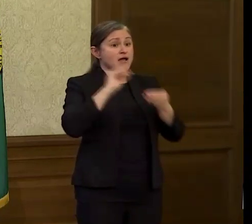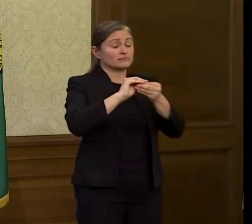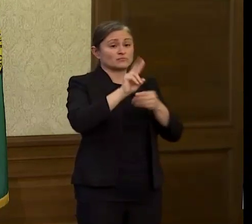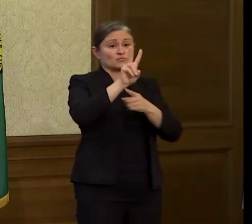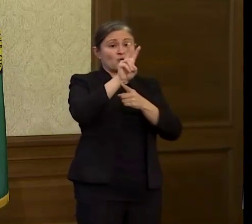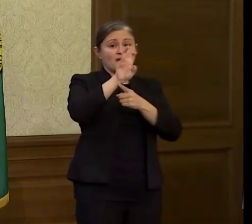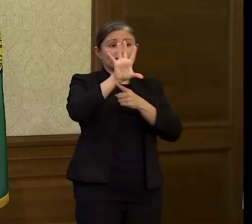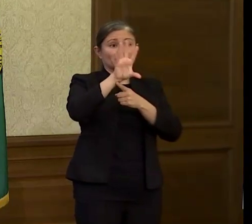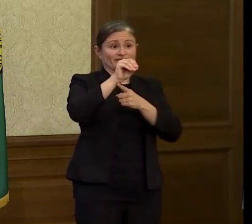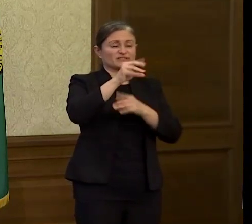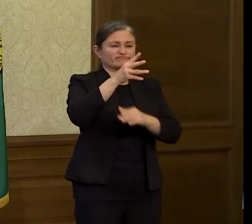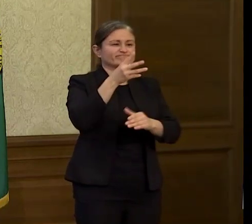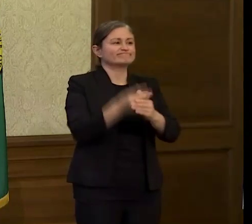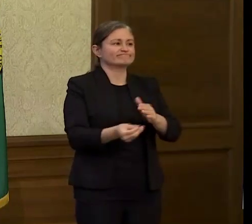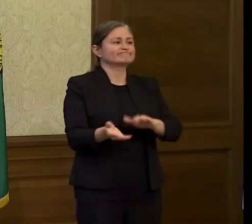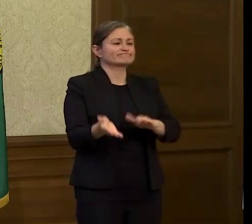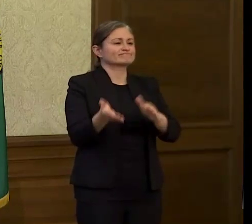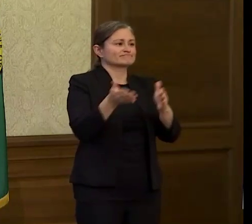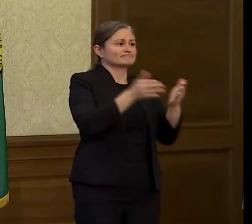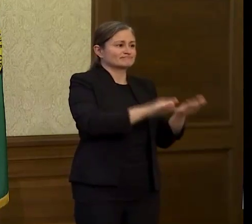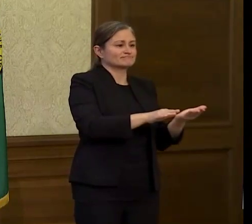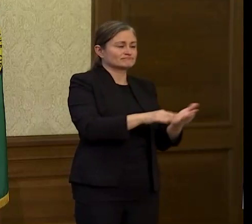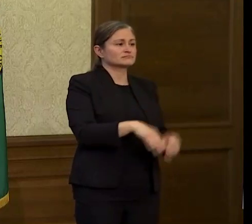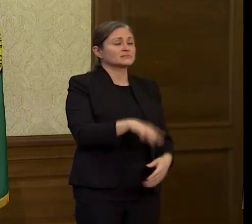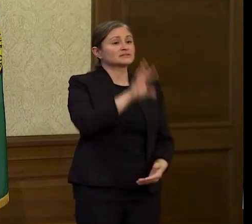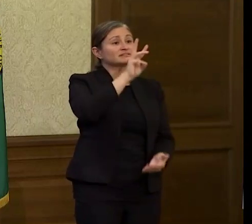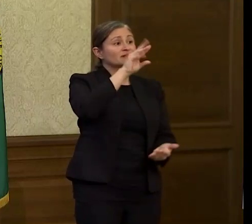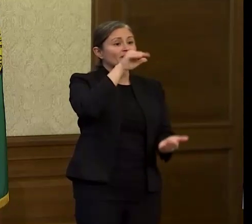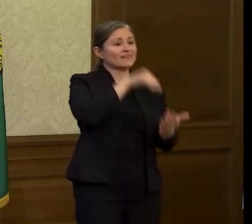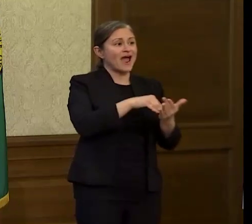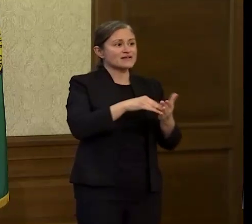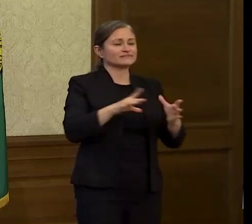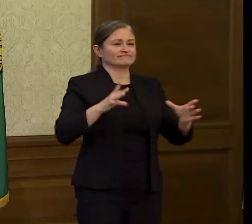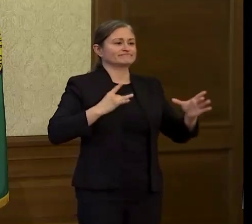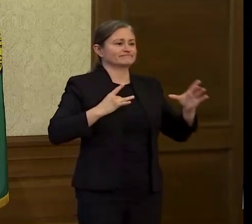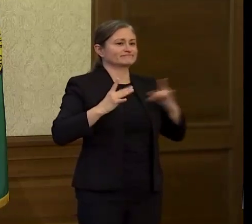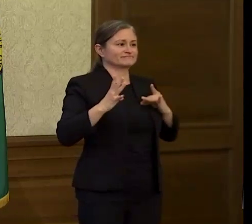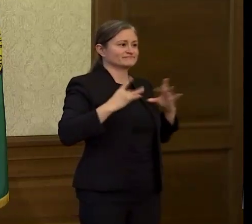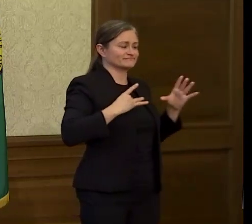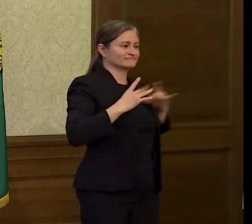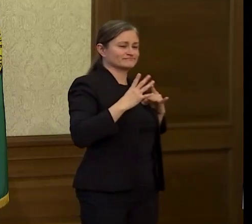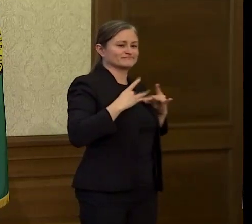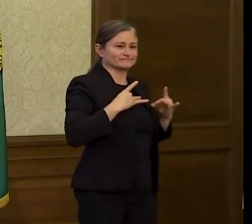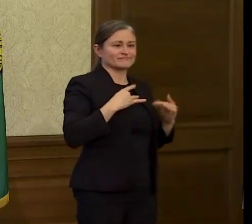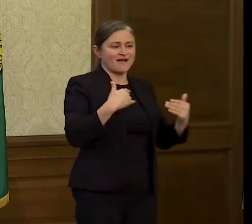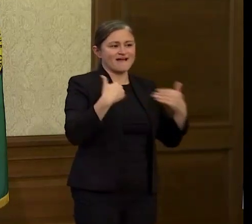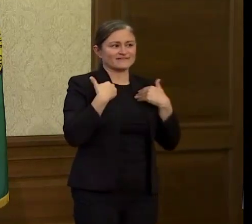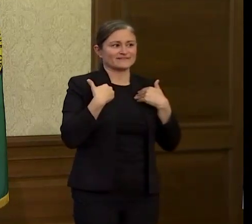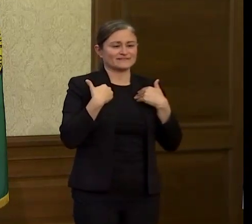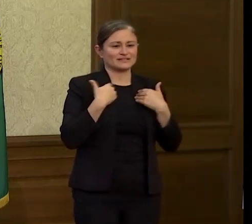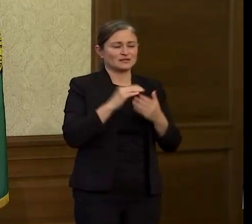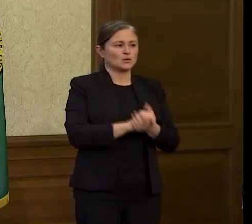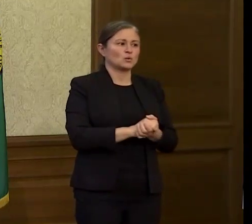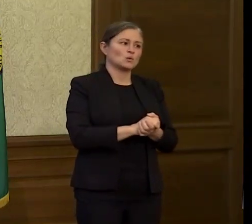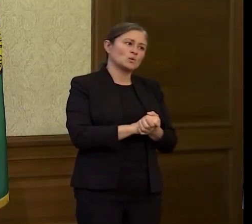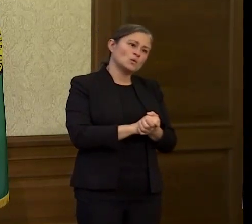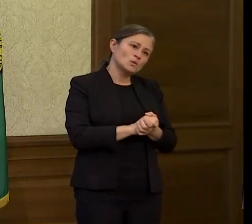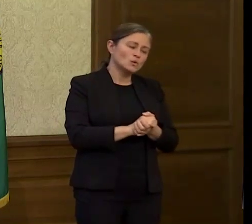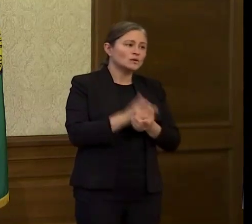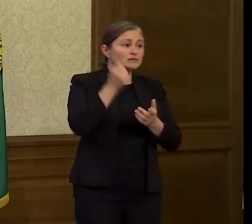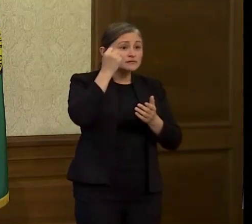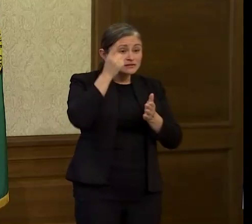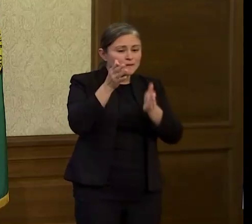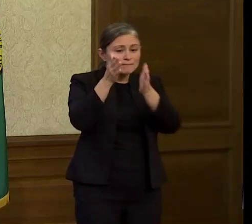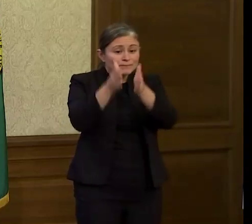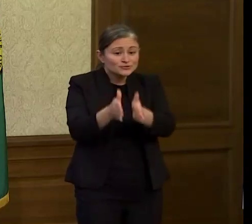6,000 Washingtonians that have already tested positive for this virus. Each one of these Washingtonians is a